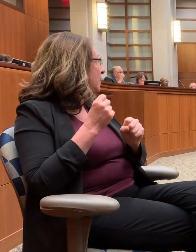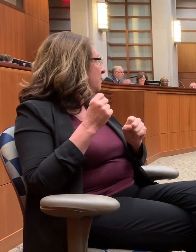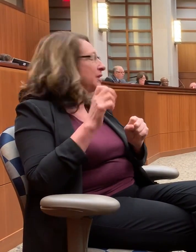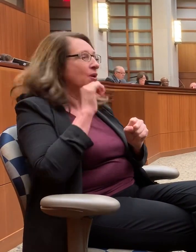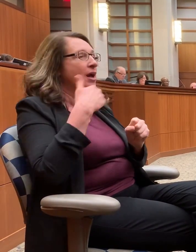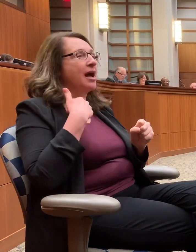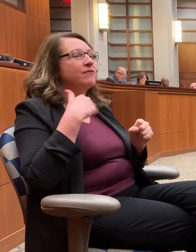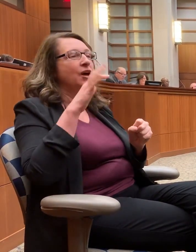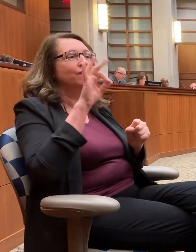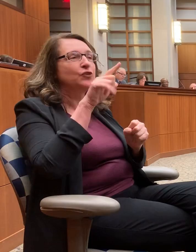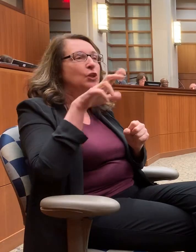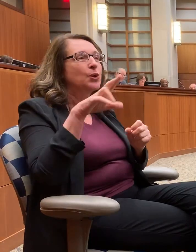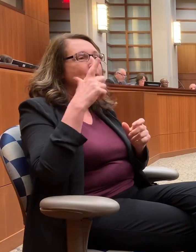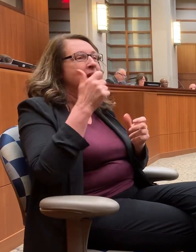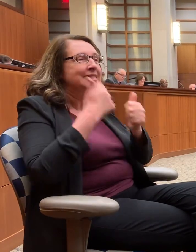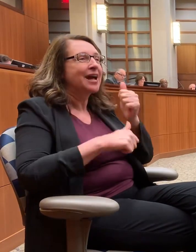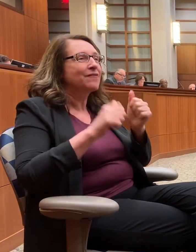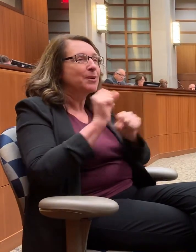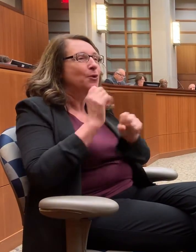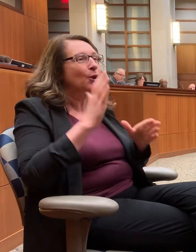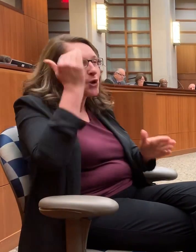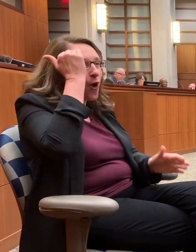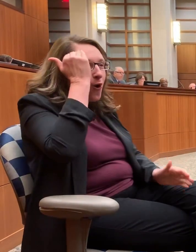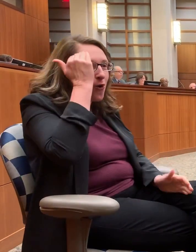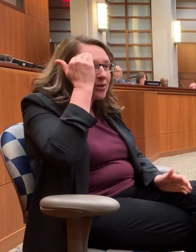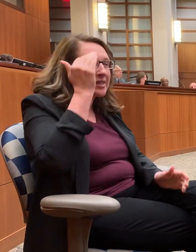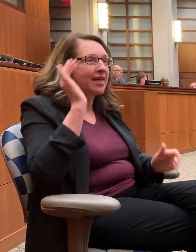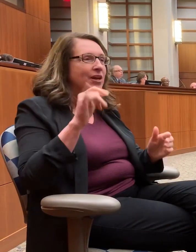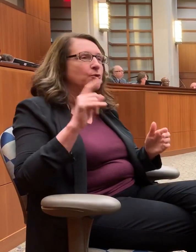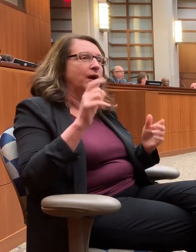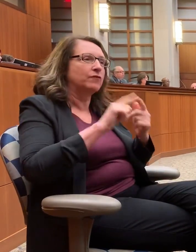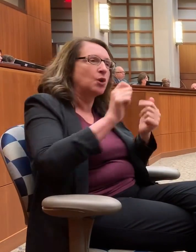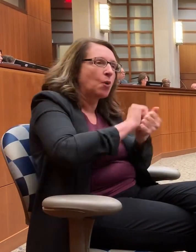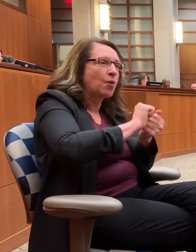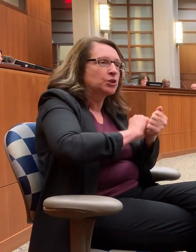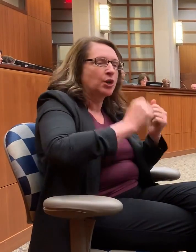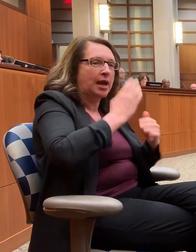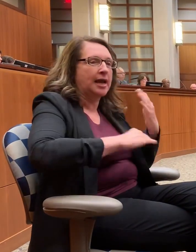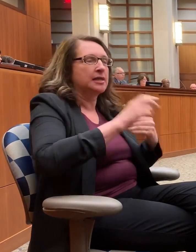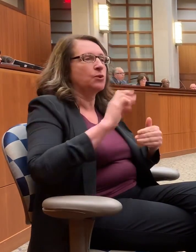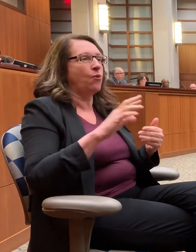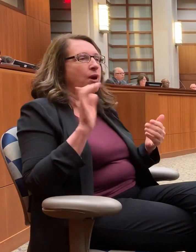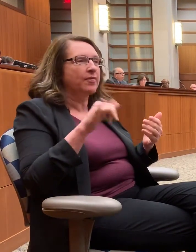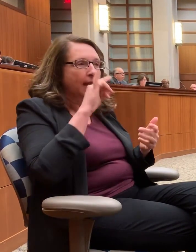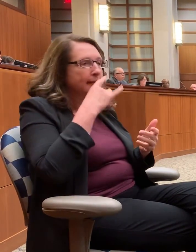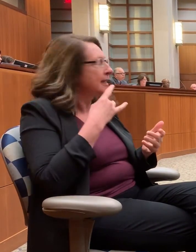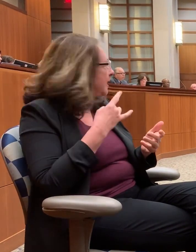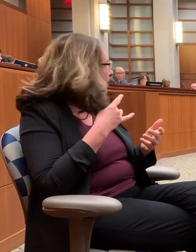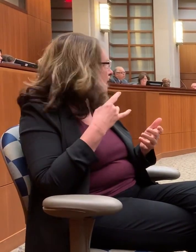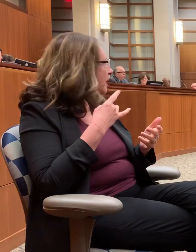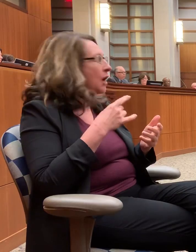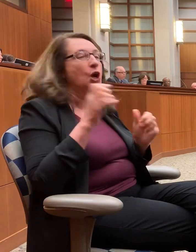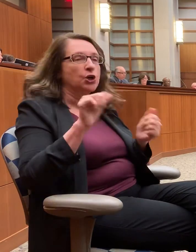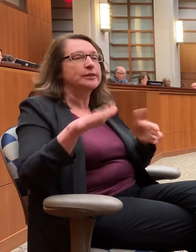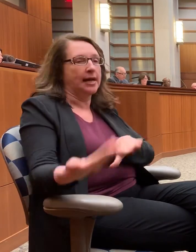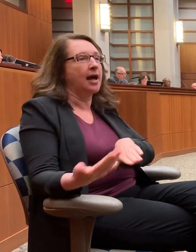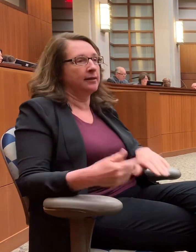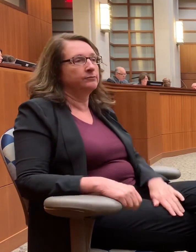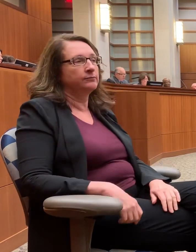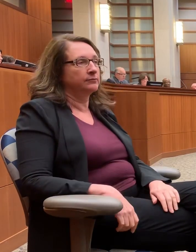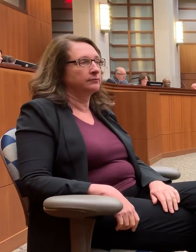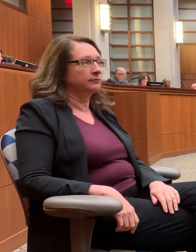because every employee knows that you have to wash your hands or that kid could die.